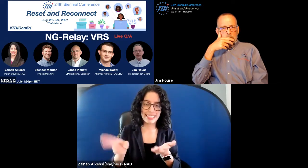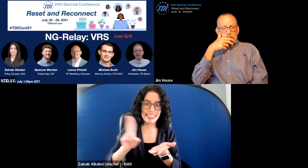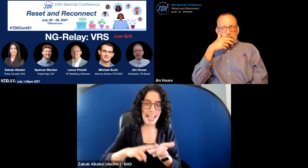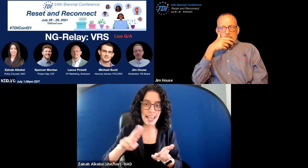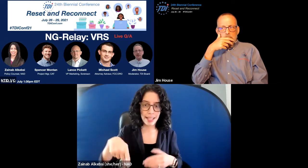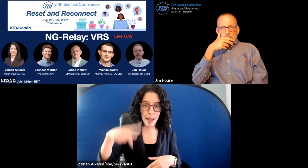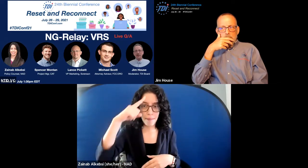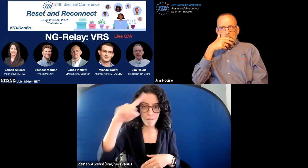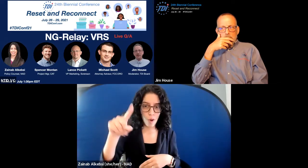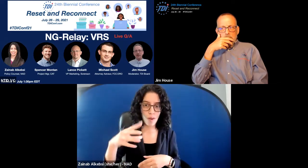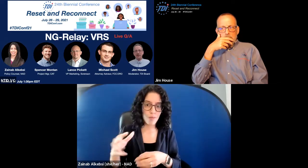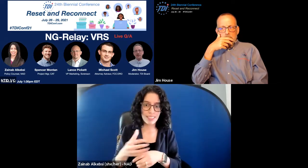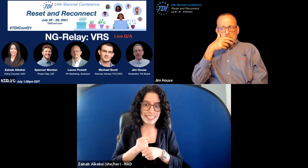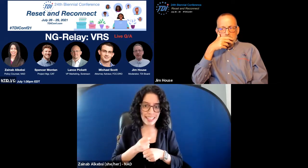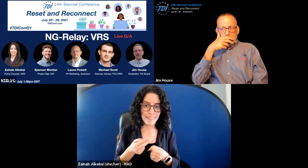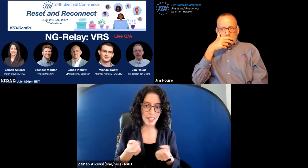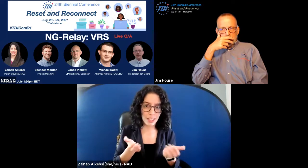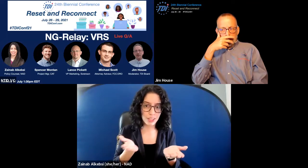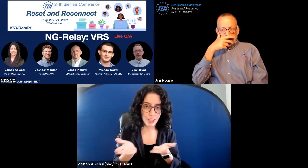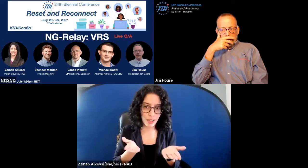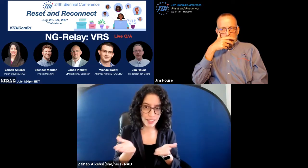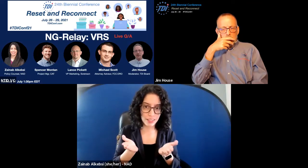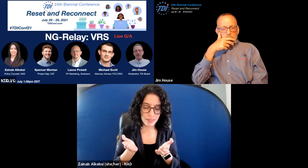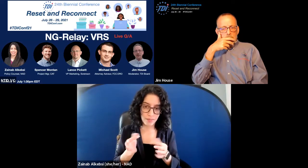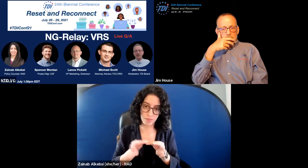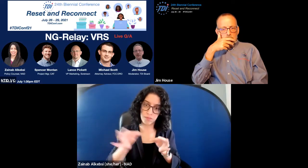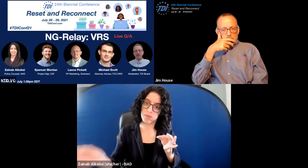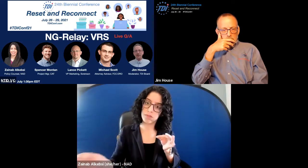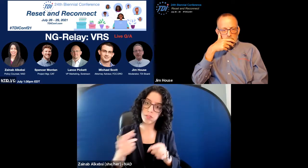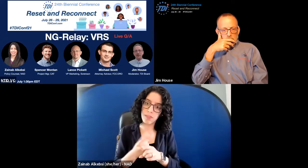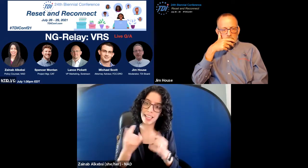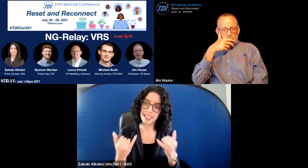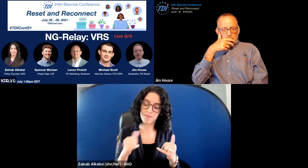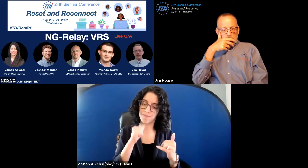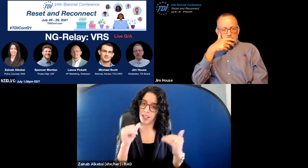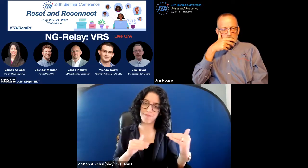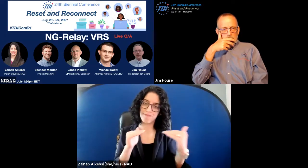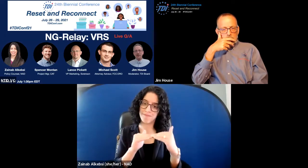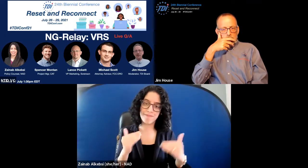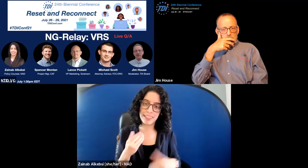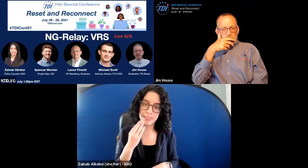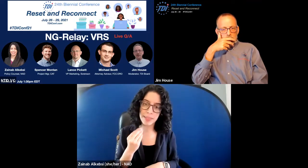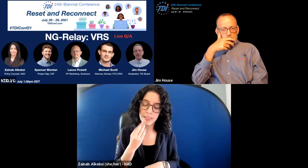system is where we have no delays in signing up to receive the service.